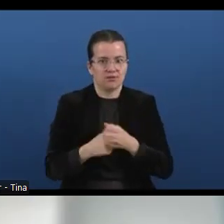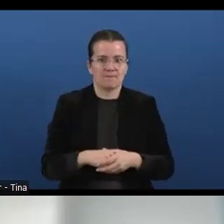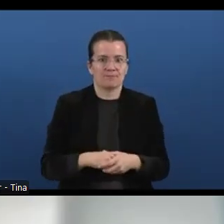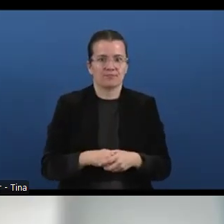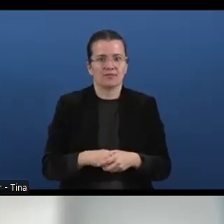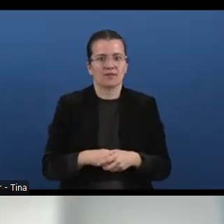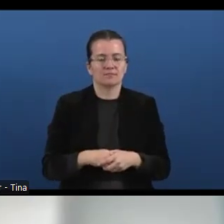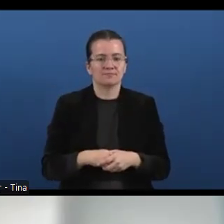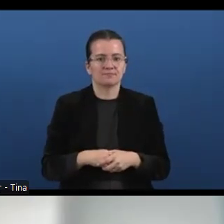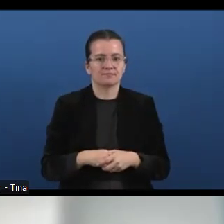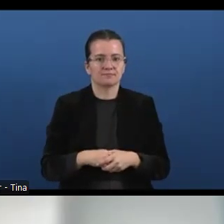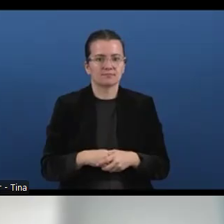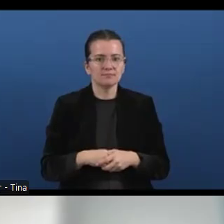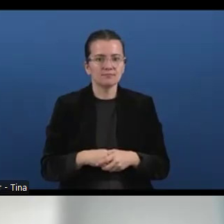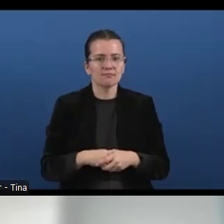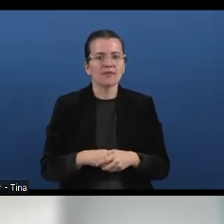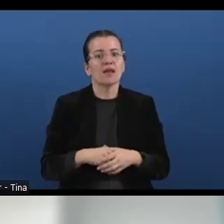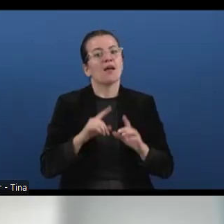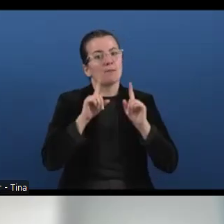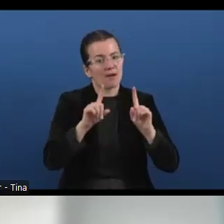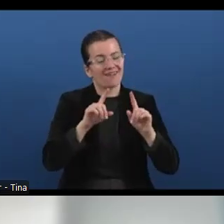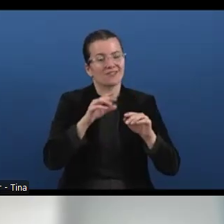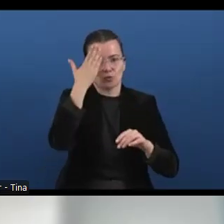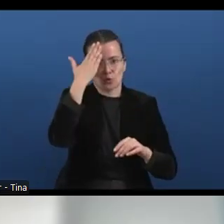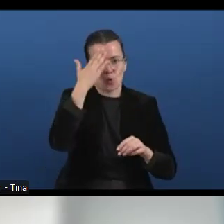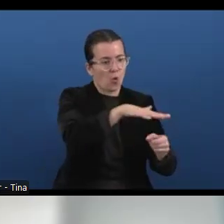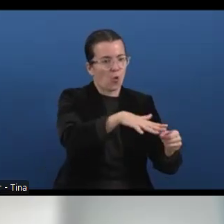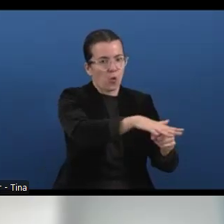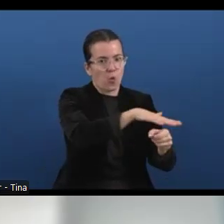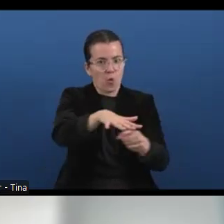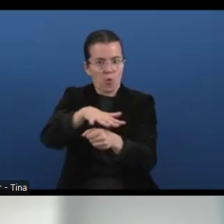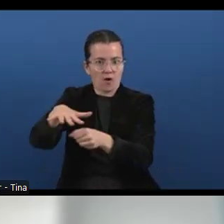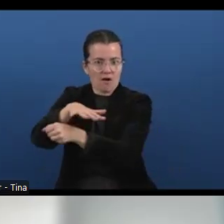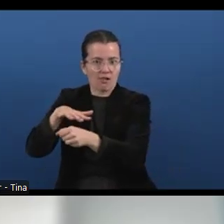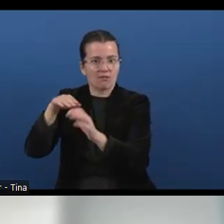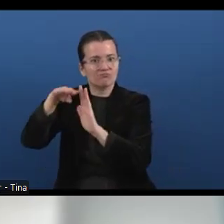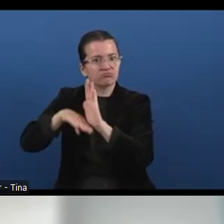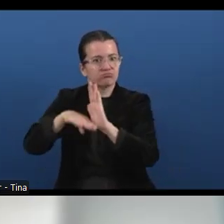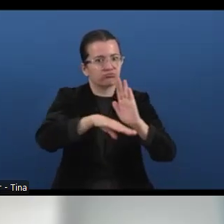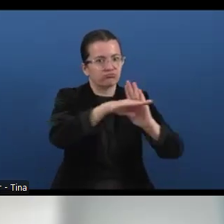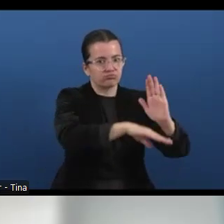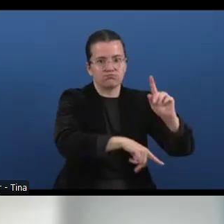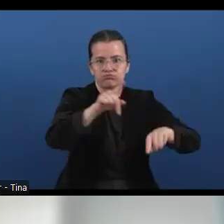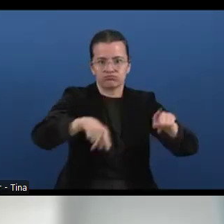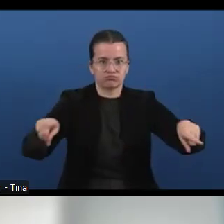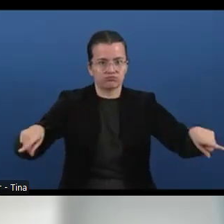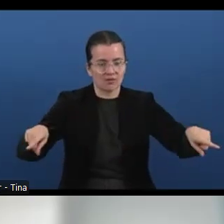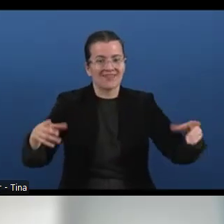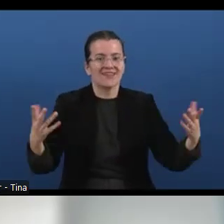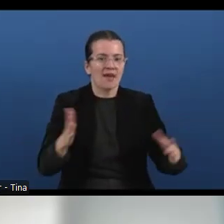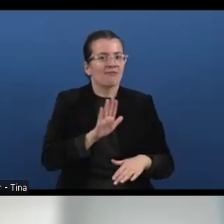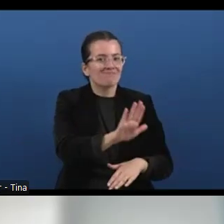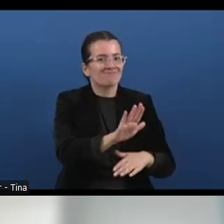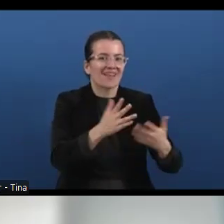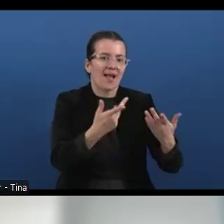also adaptable to local regulations and market practices, ensuring compliance and